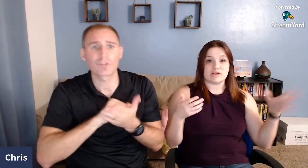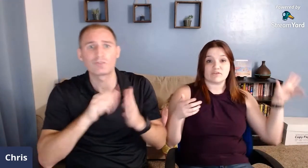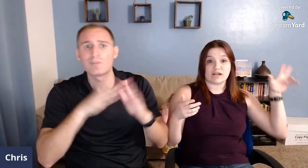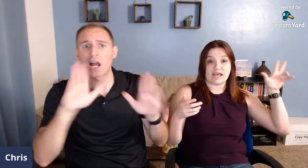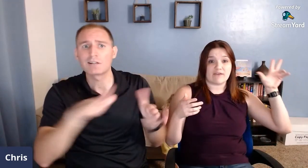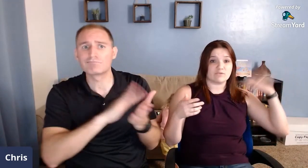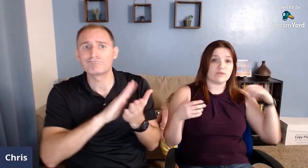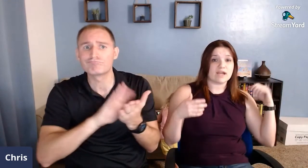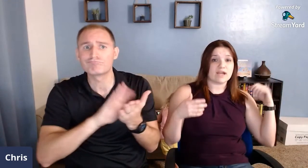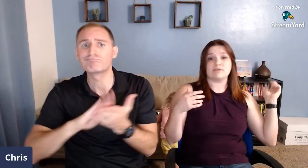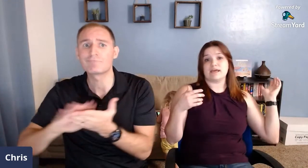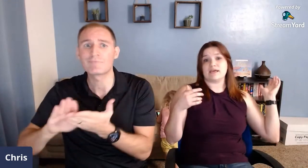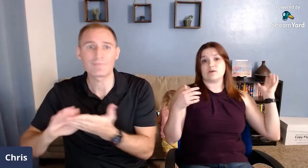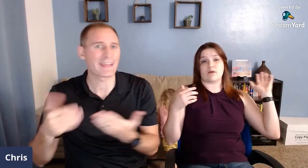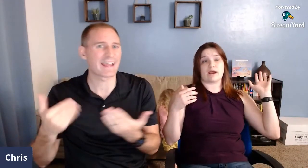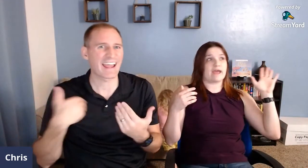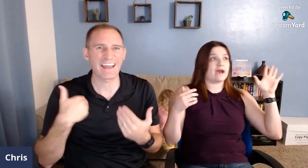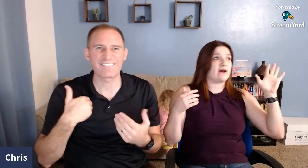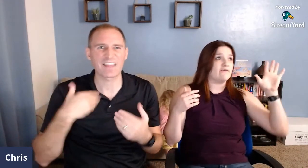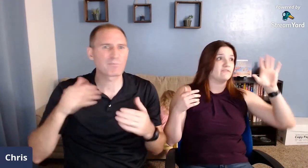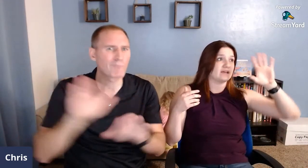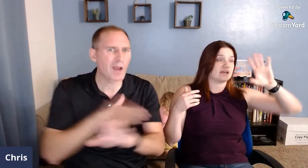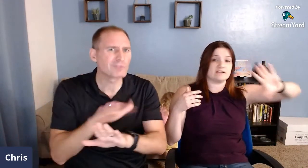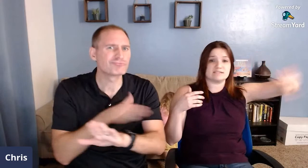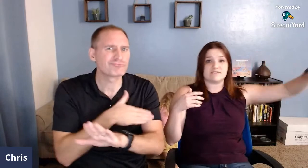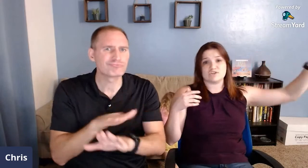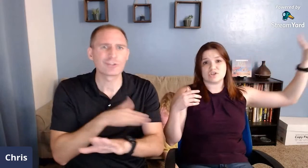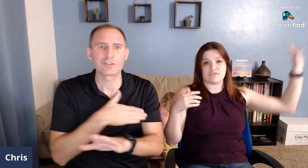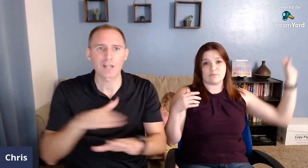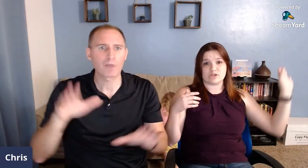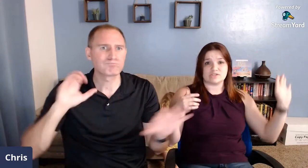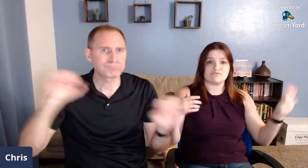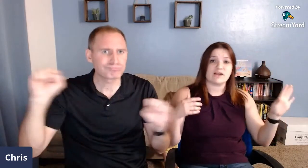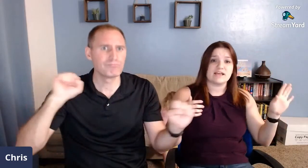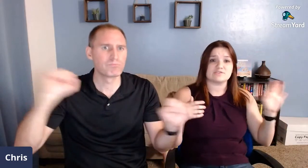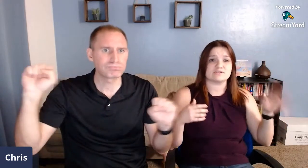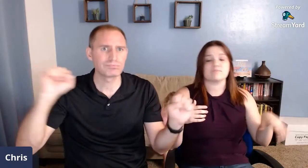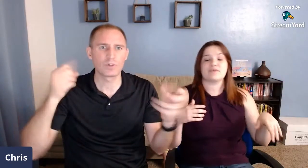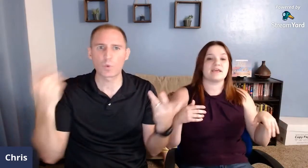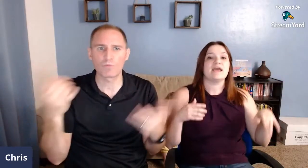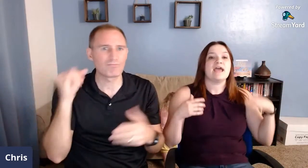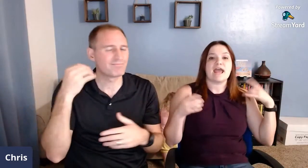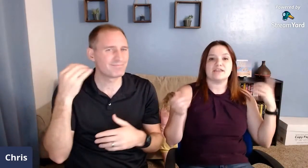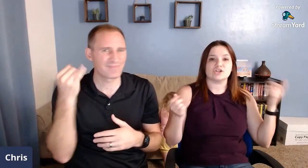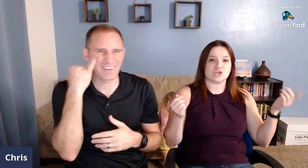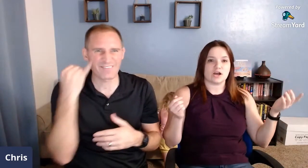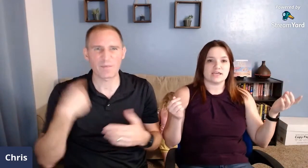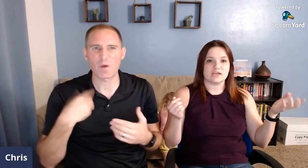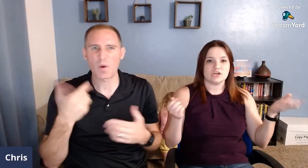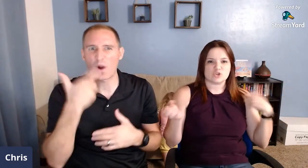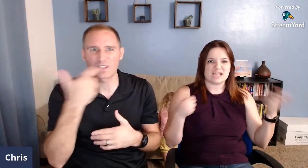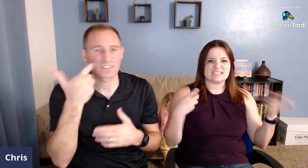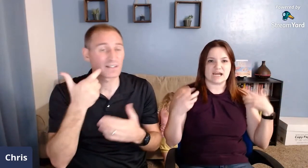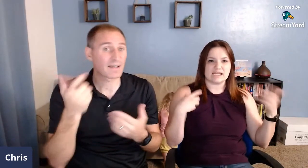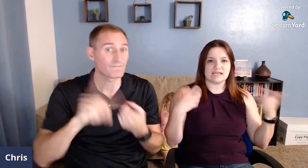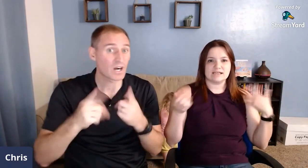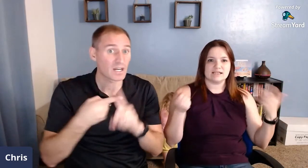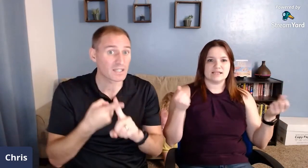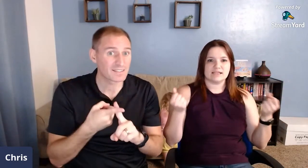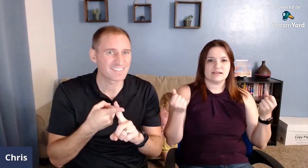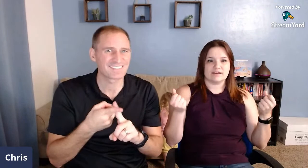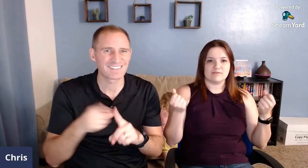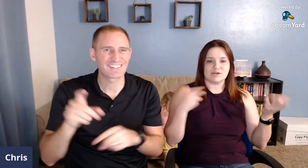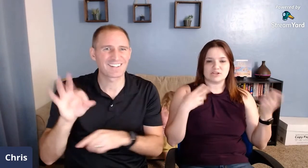just doing whatever and I have the radio playing, or I have like a TV show if I'm watching Friends or something and they're talking, try